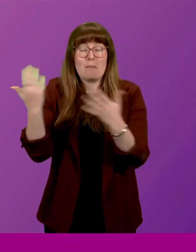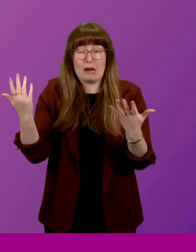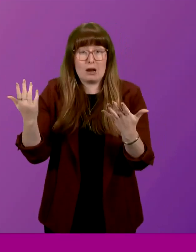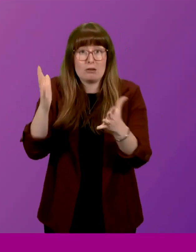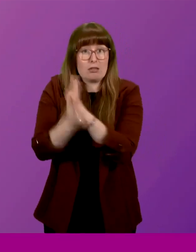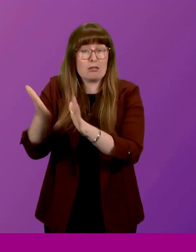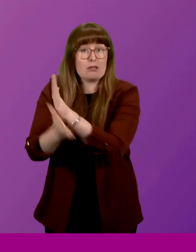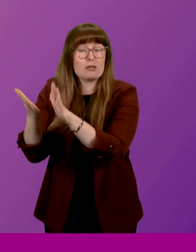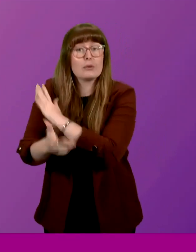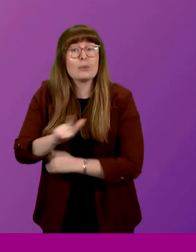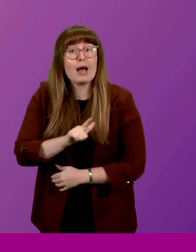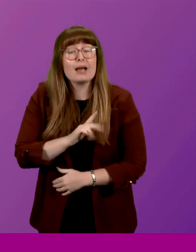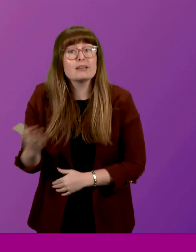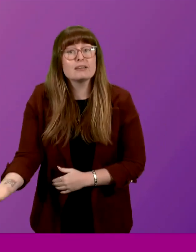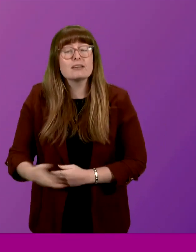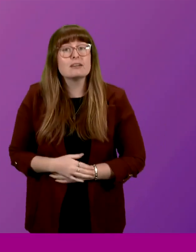Minister.